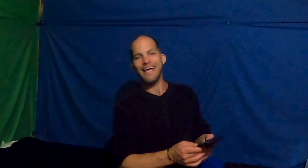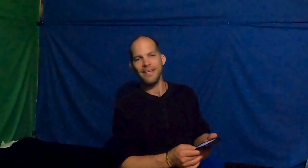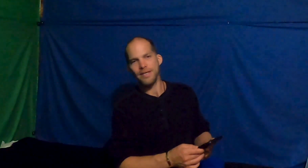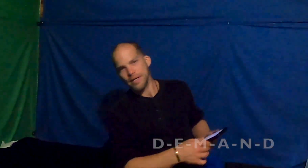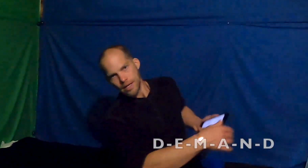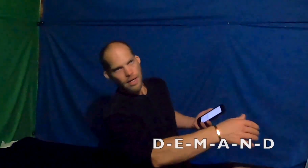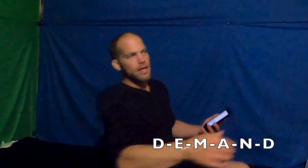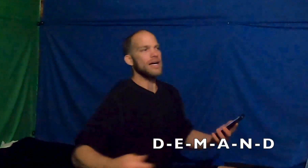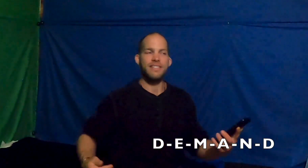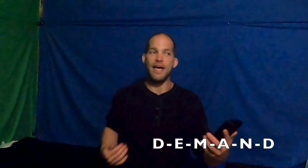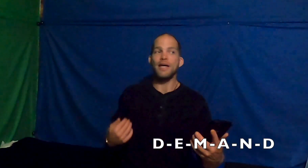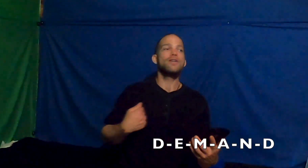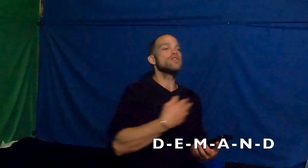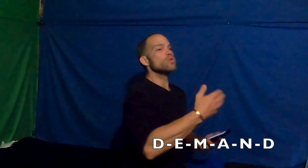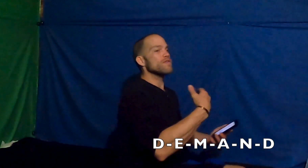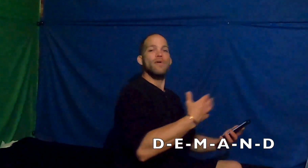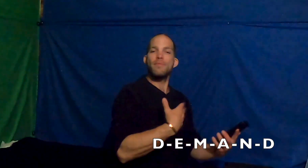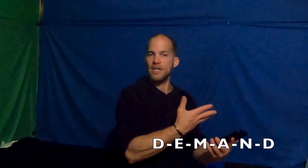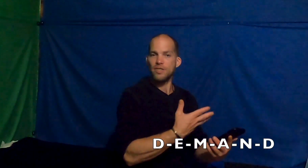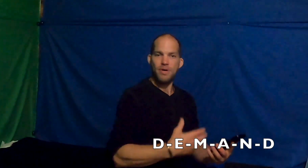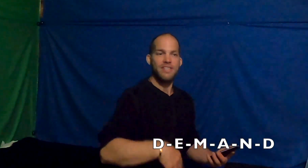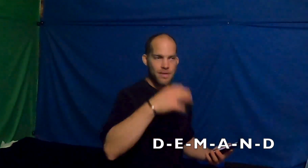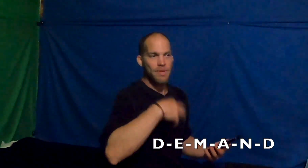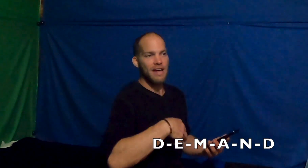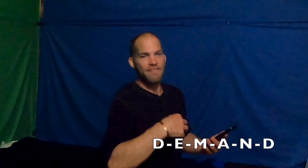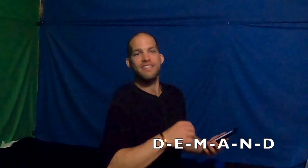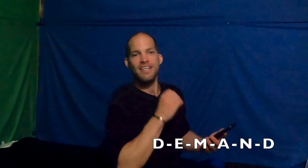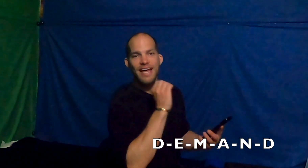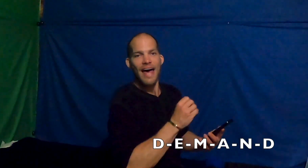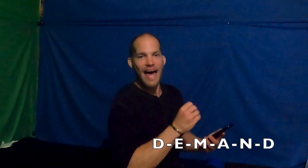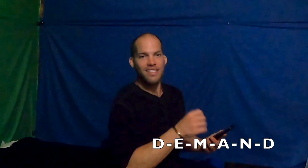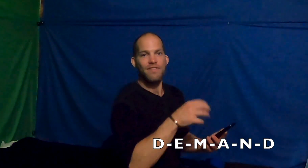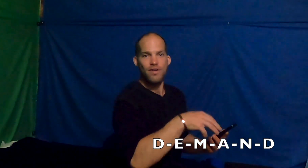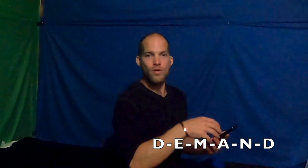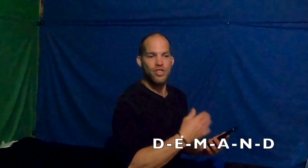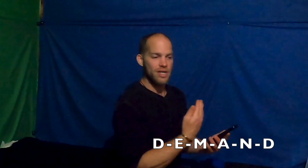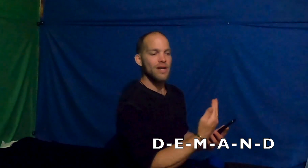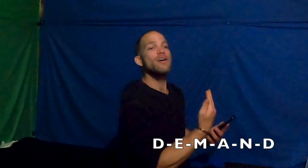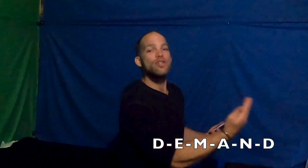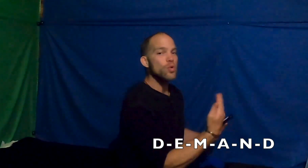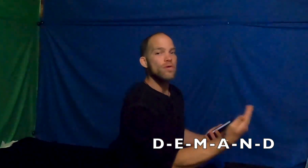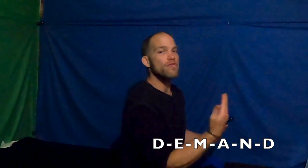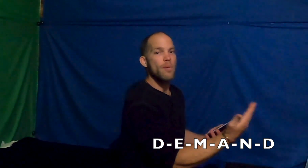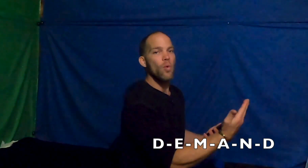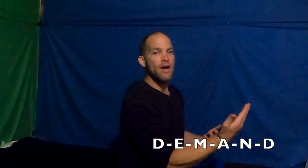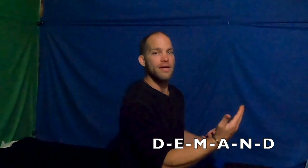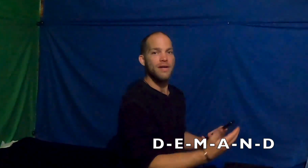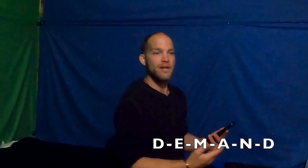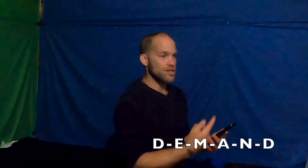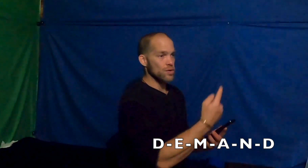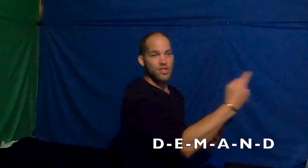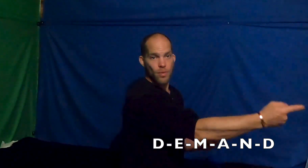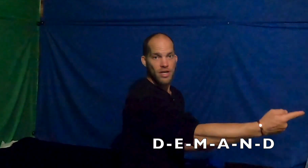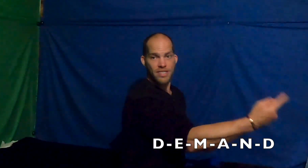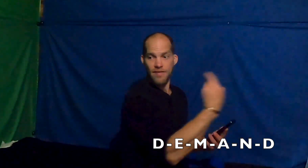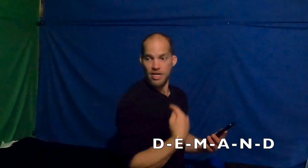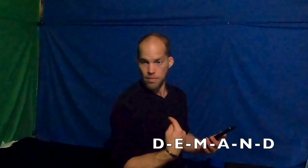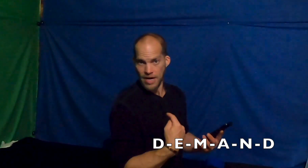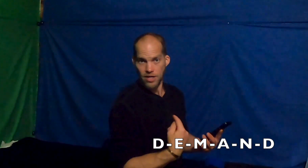Demand. It's a to or from the expressed, manifested, active notion to or from one. So someone is giving a demand to